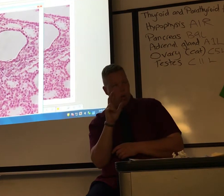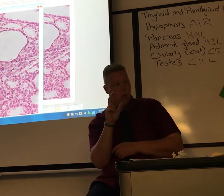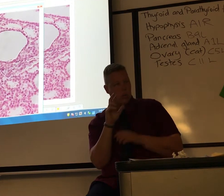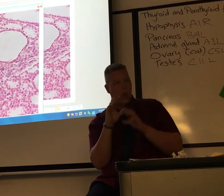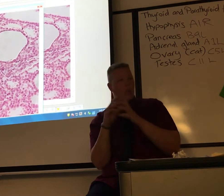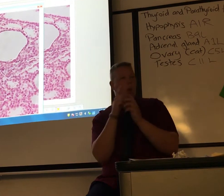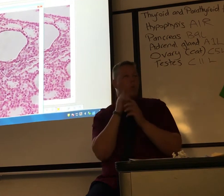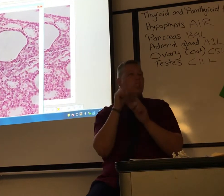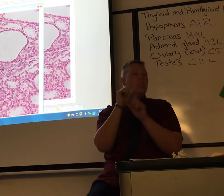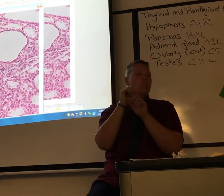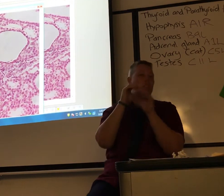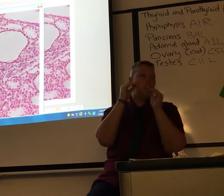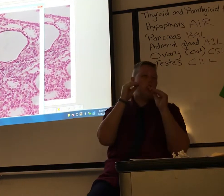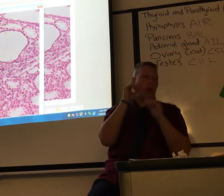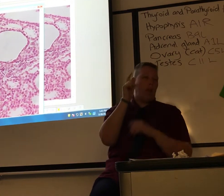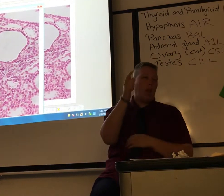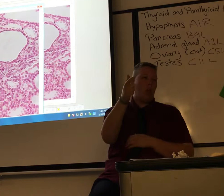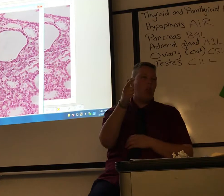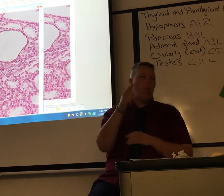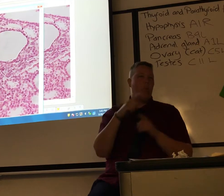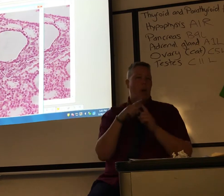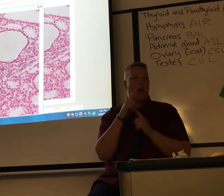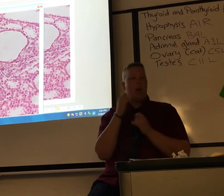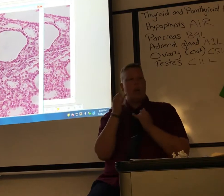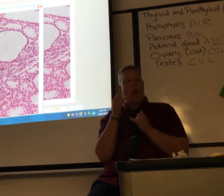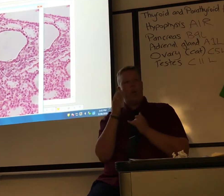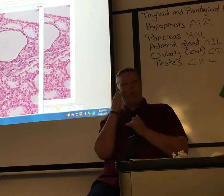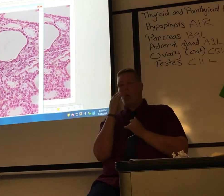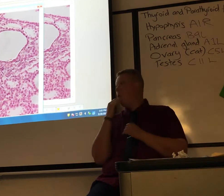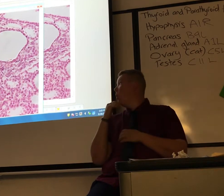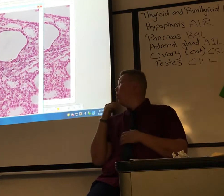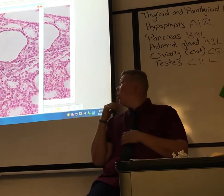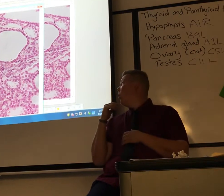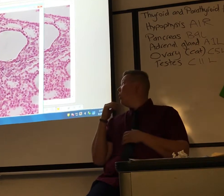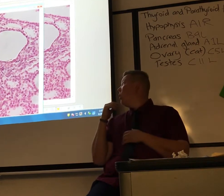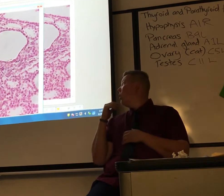able to identify these cells, parafollicular cells, follicle cells,